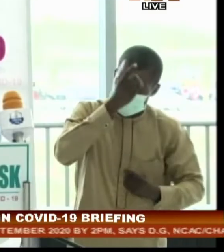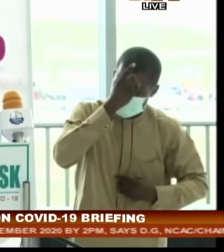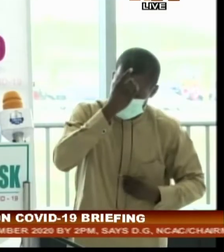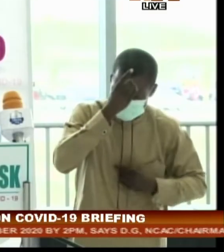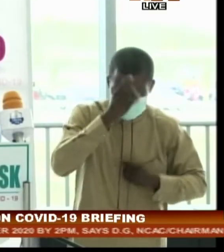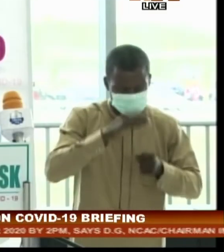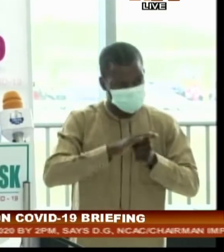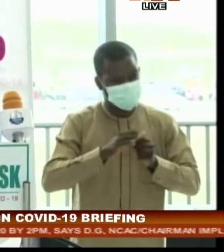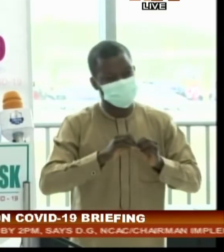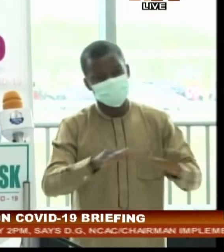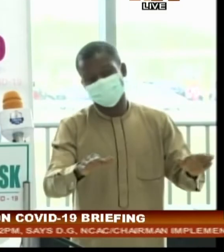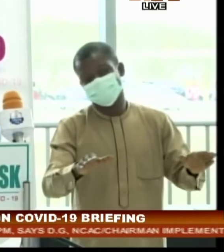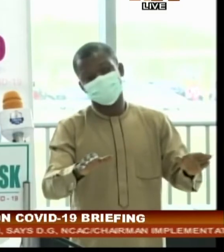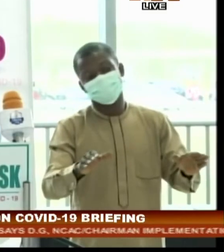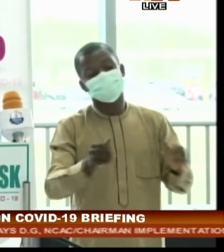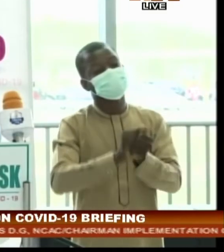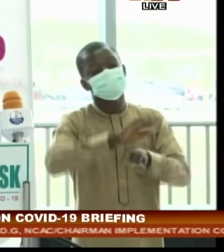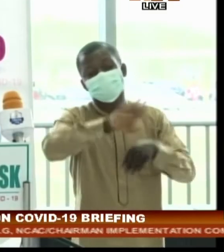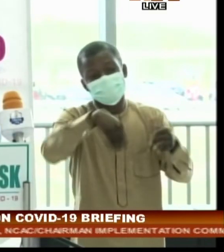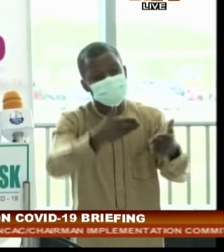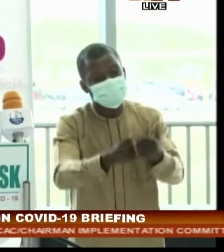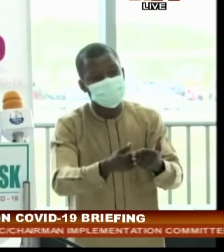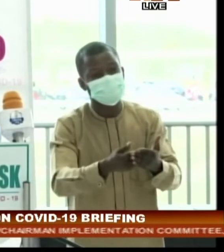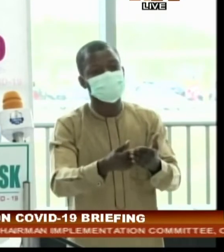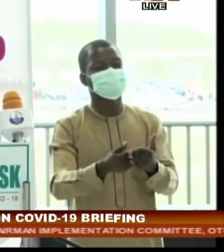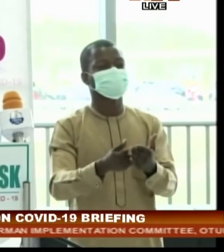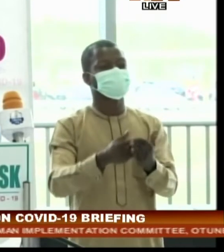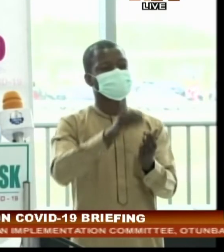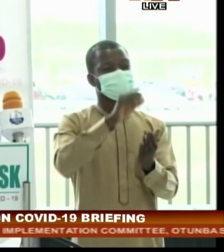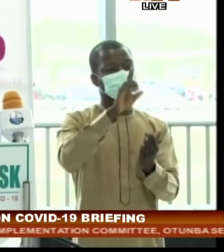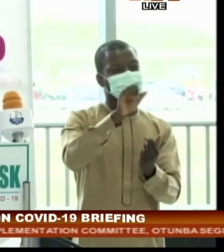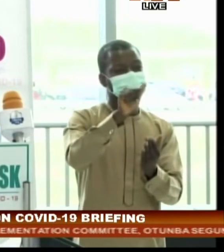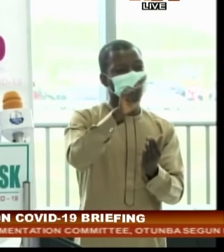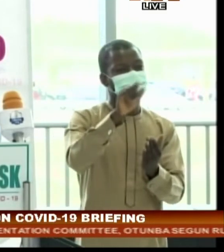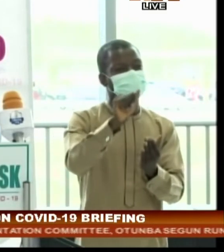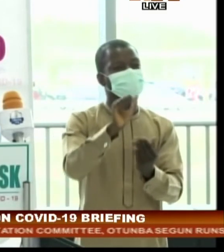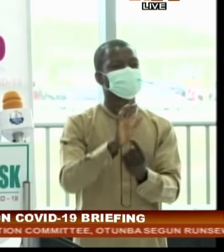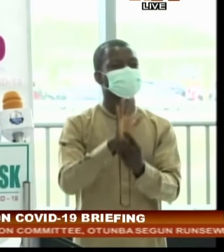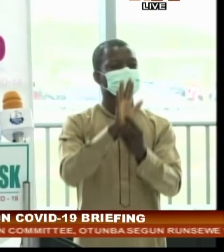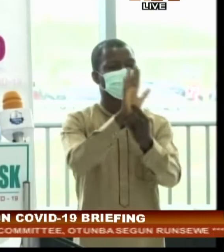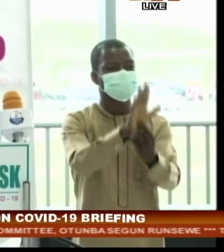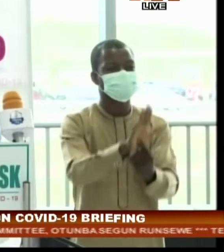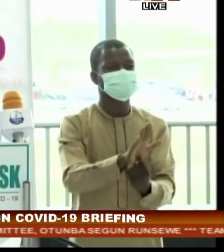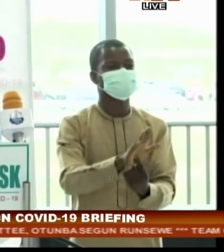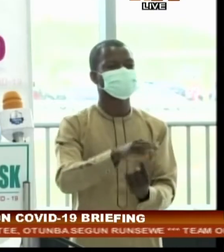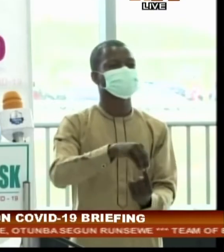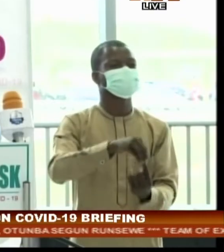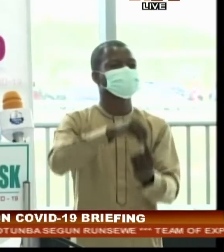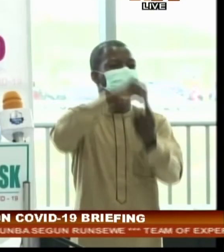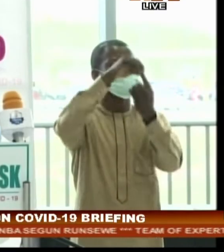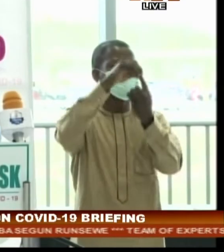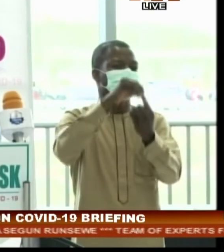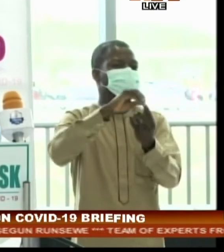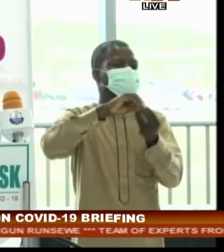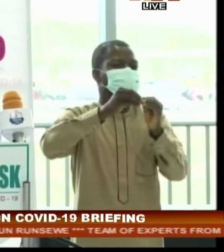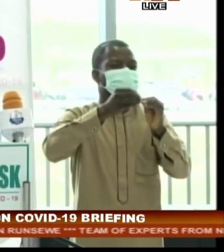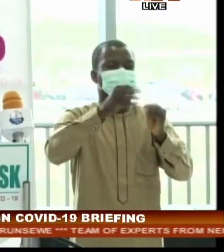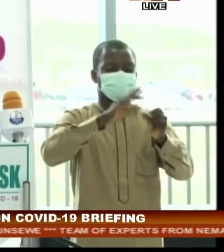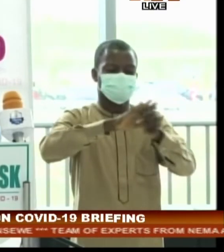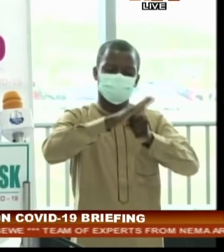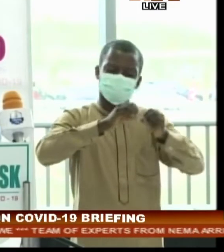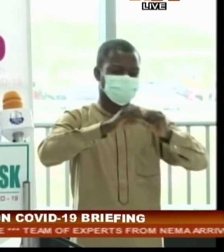Notwithstanding all this, the following statistics depict the virulent nature of the virus.